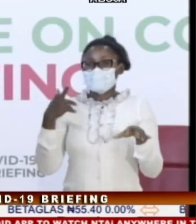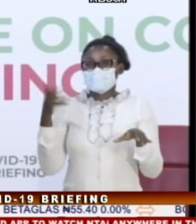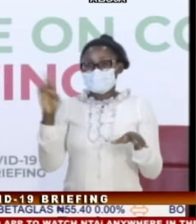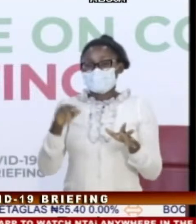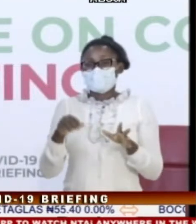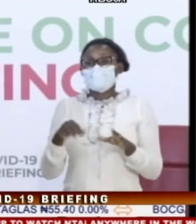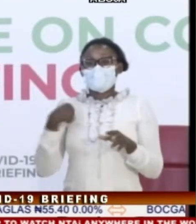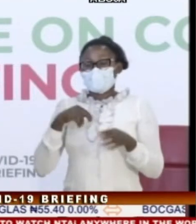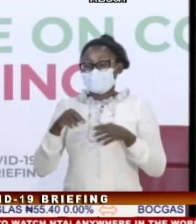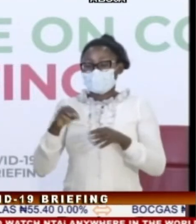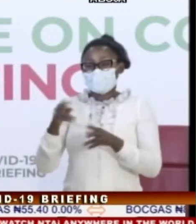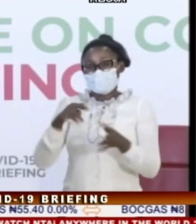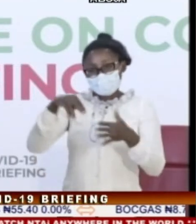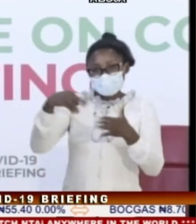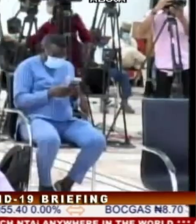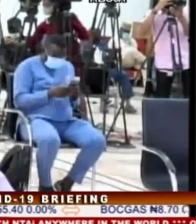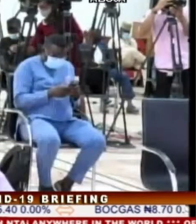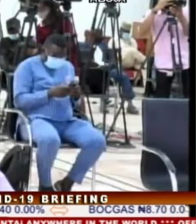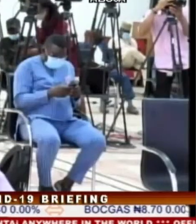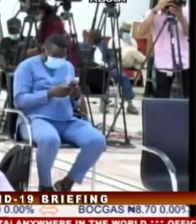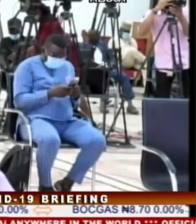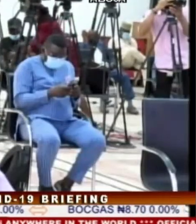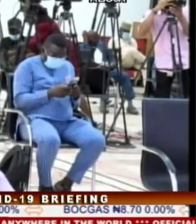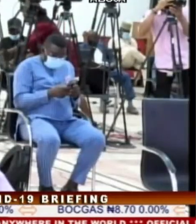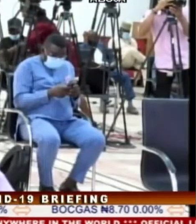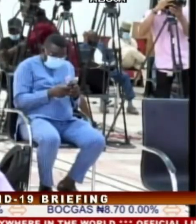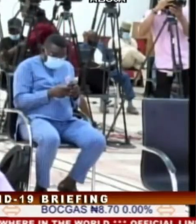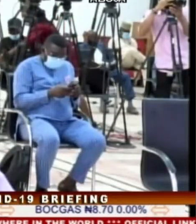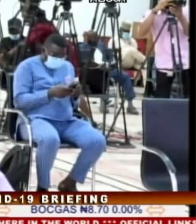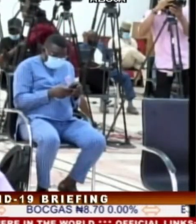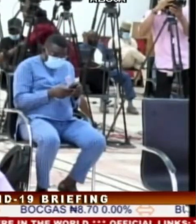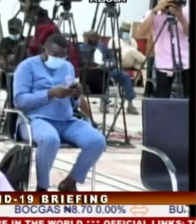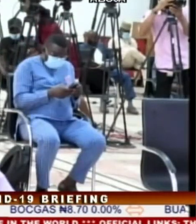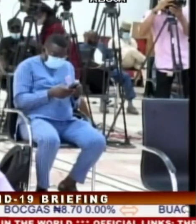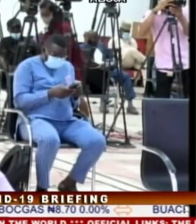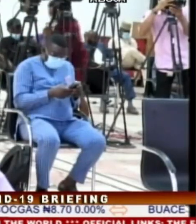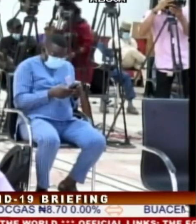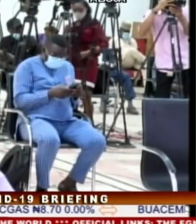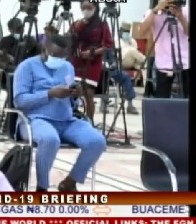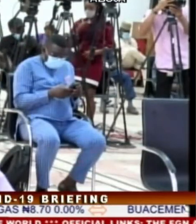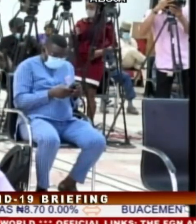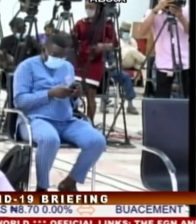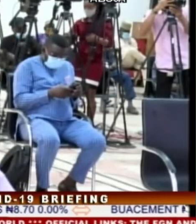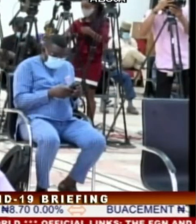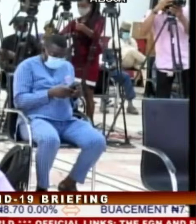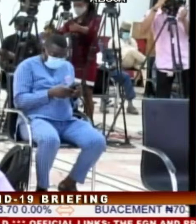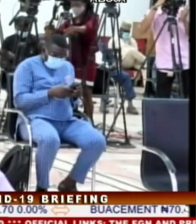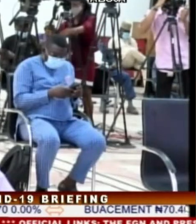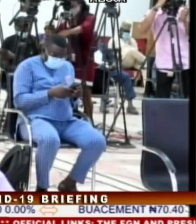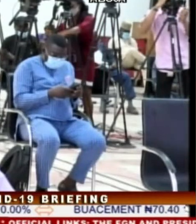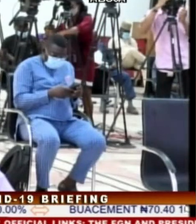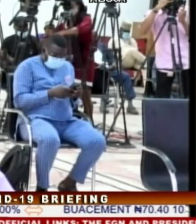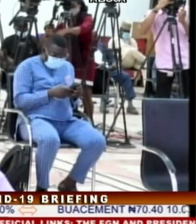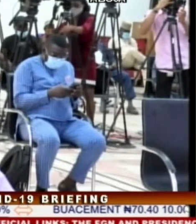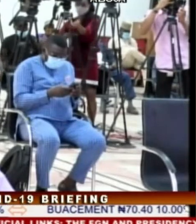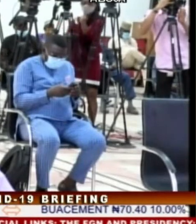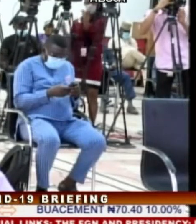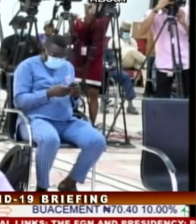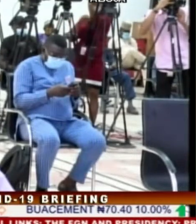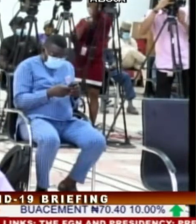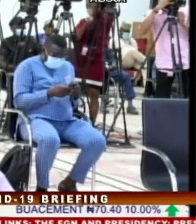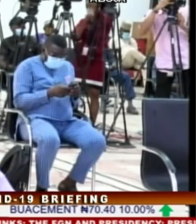our strategy to emerging situations, especially in risk communication, vaccine